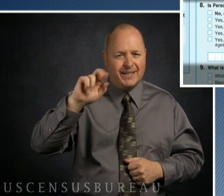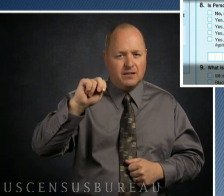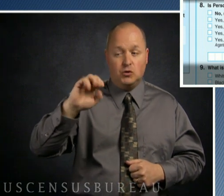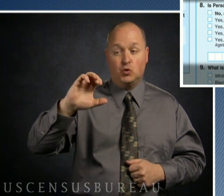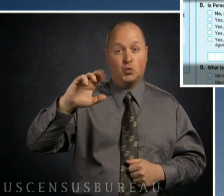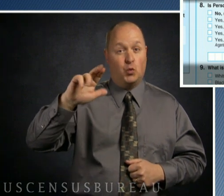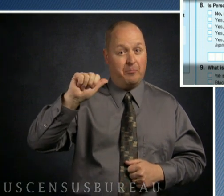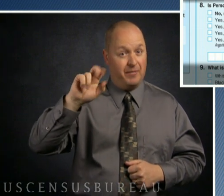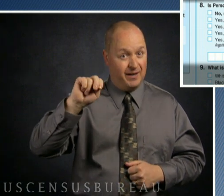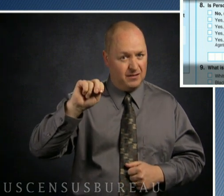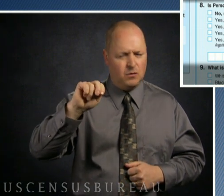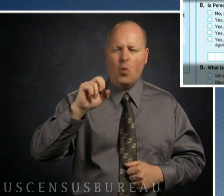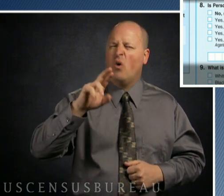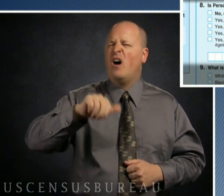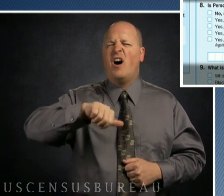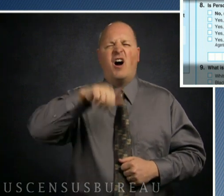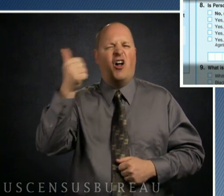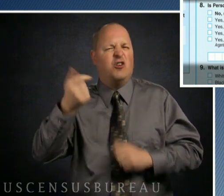another origin.